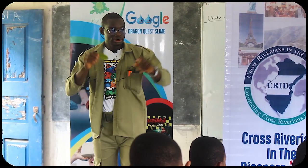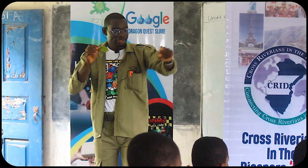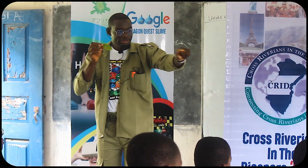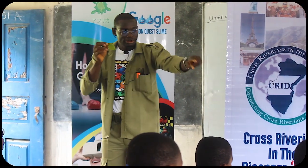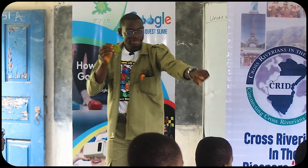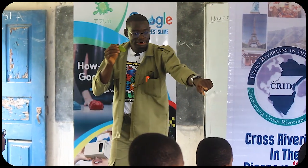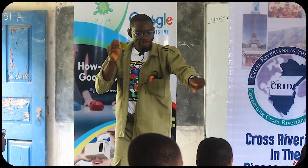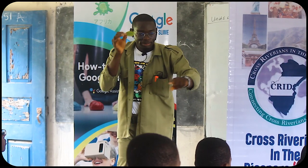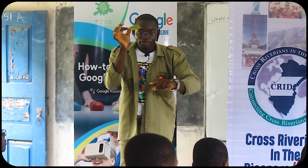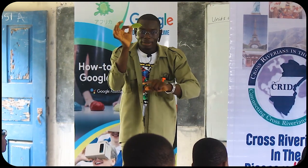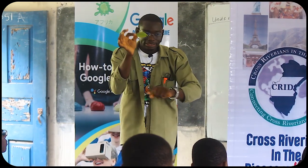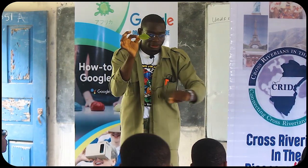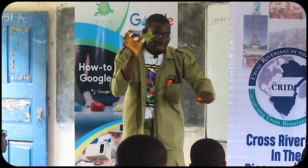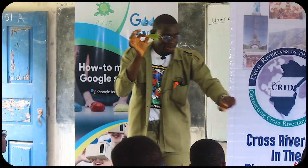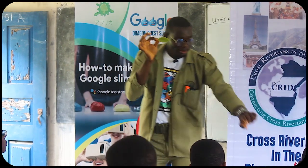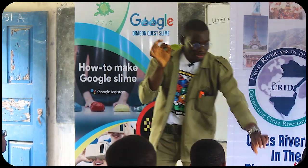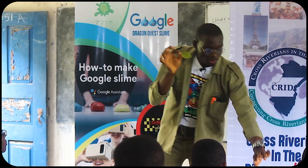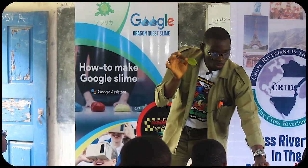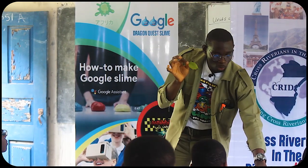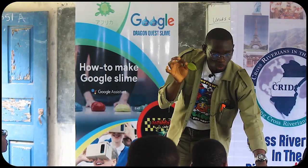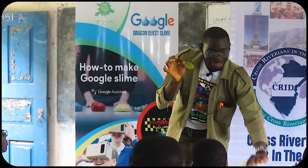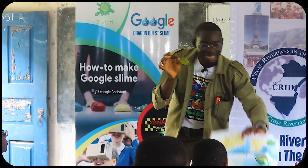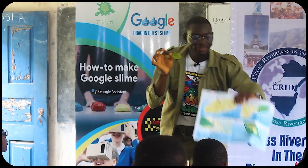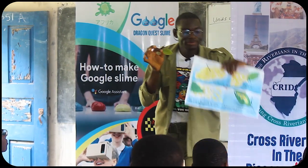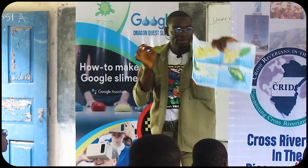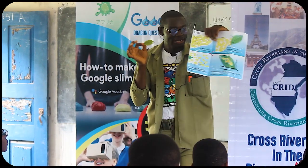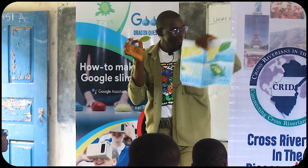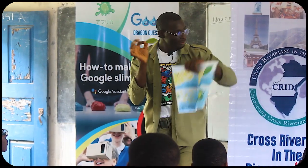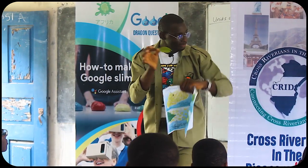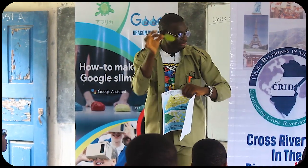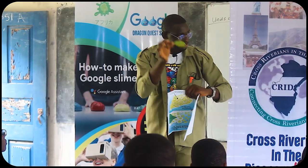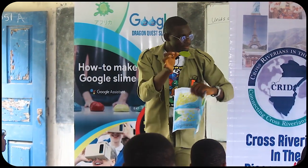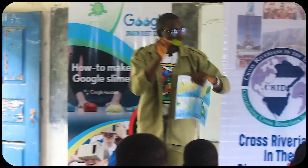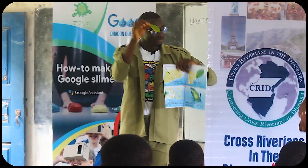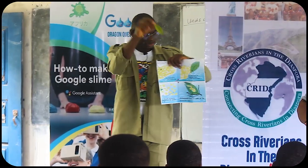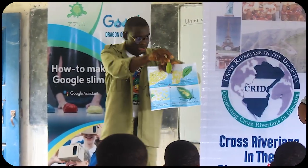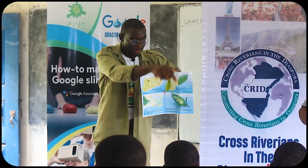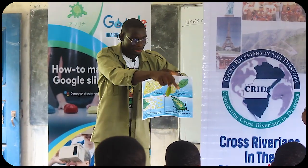So this particular water living plant